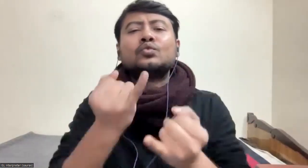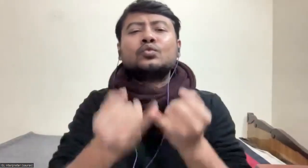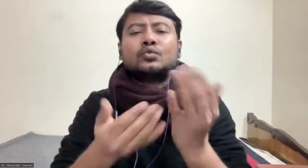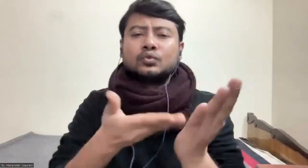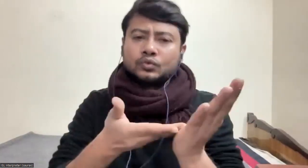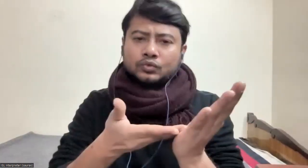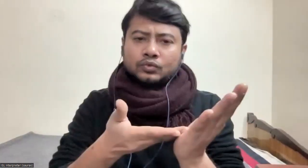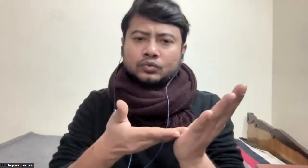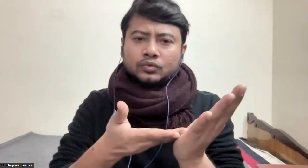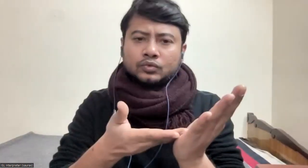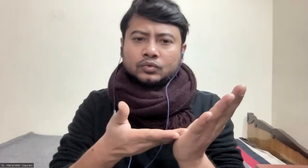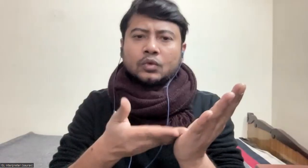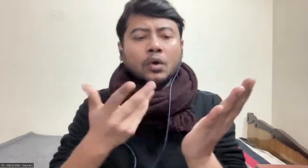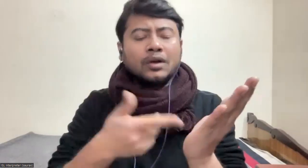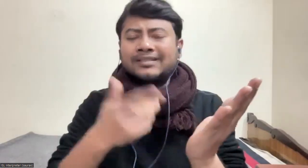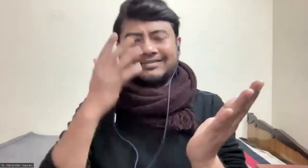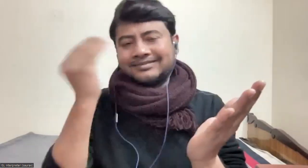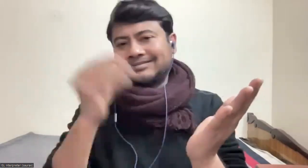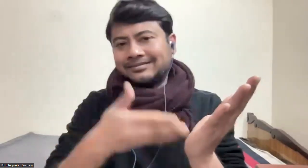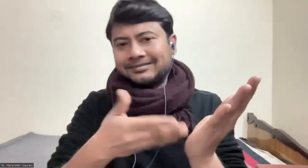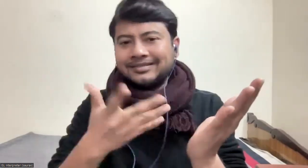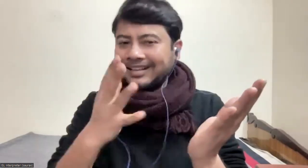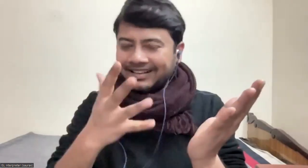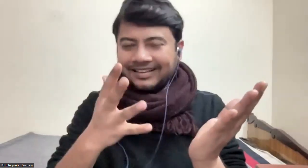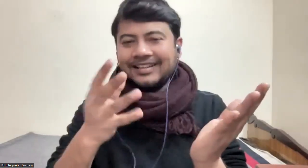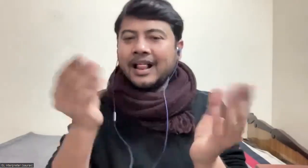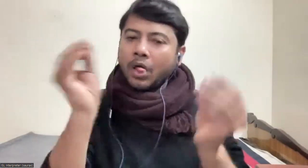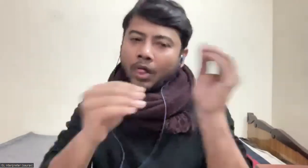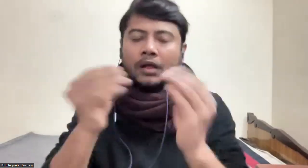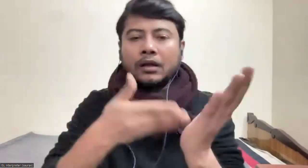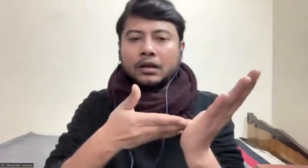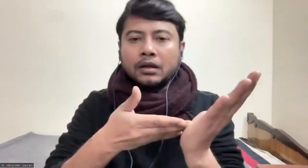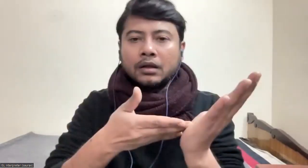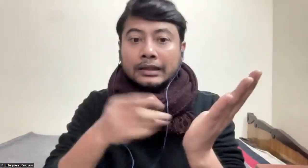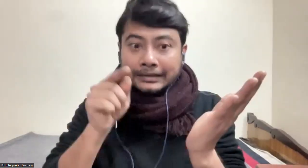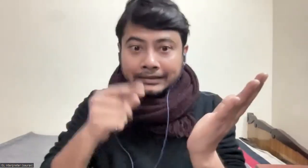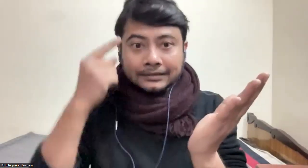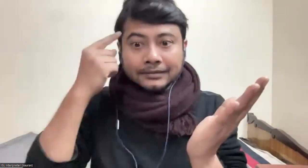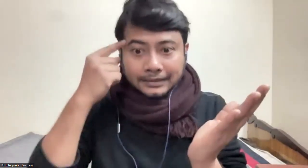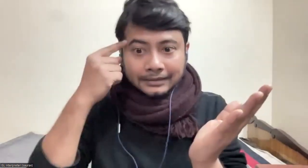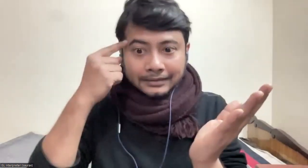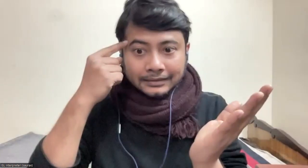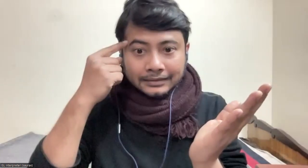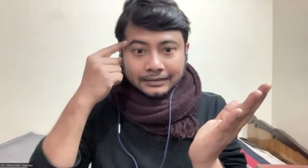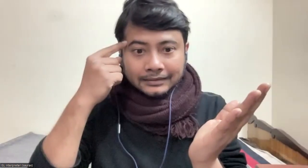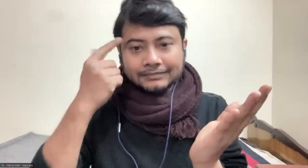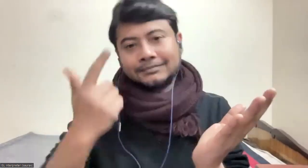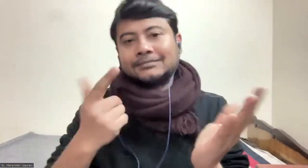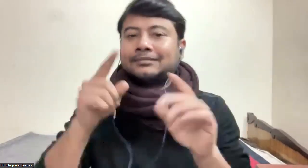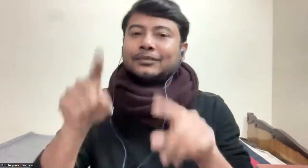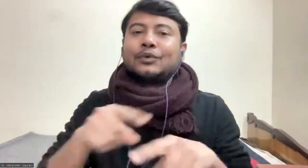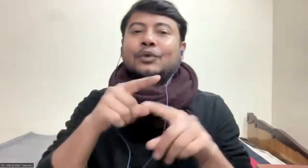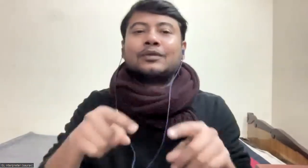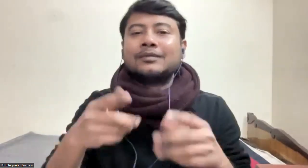books, then again you are doing a big offense. And when you do that mistake, your chanting will never be